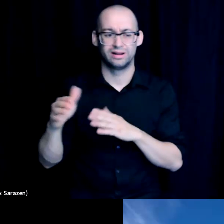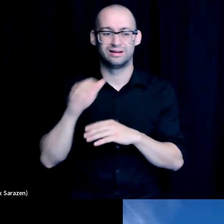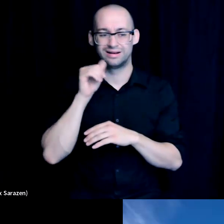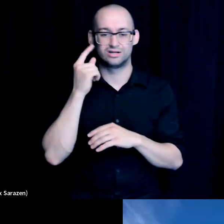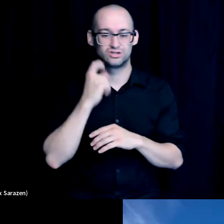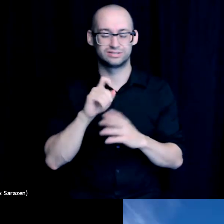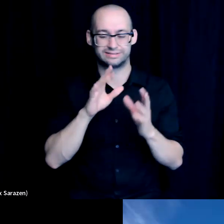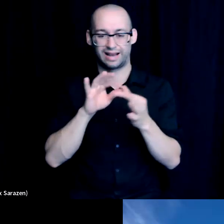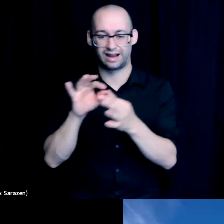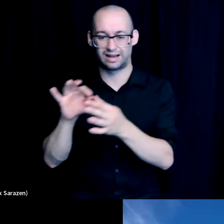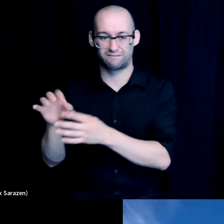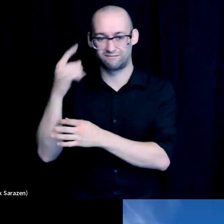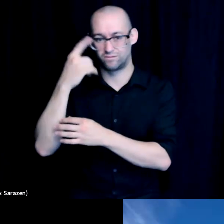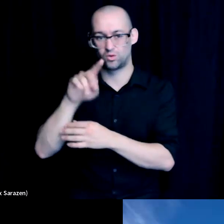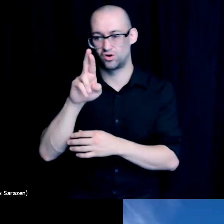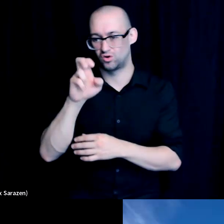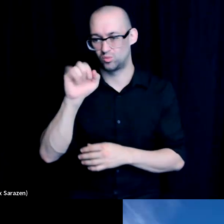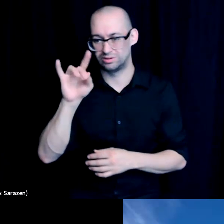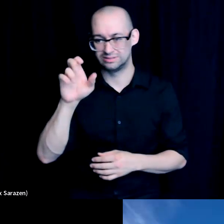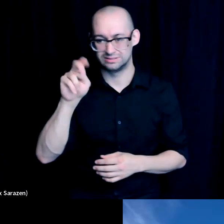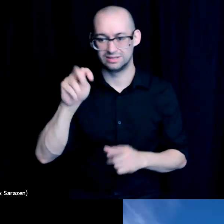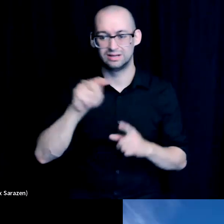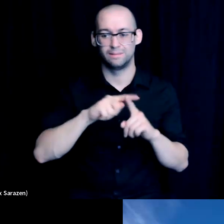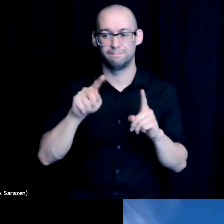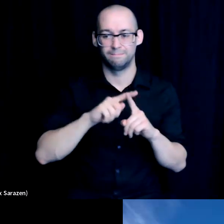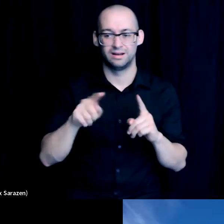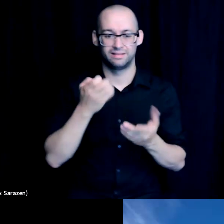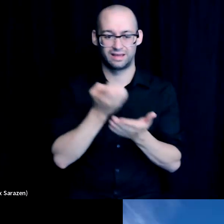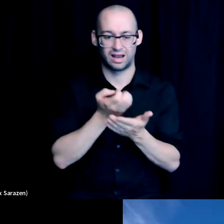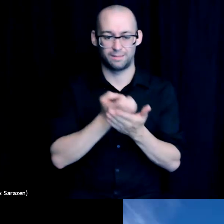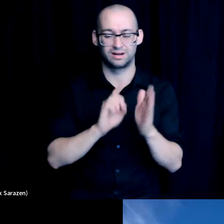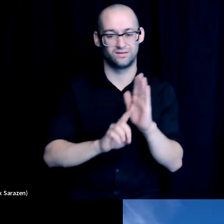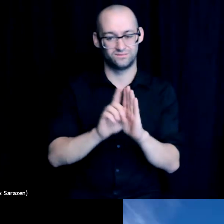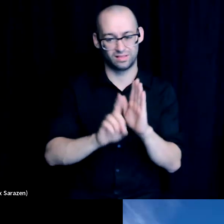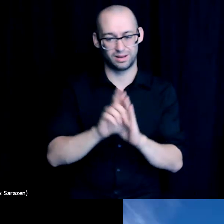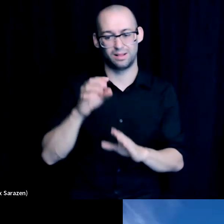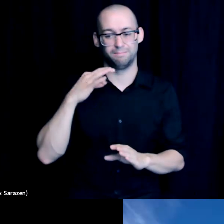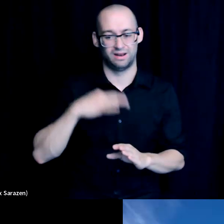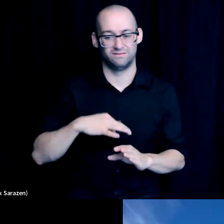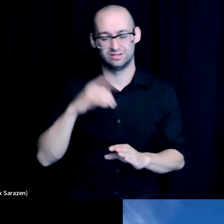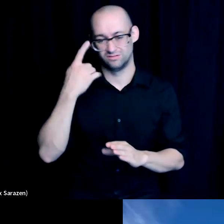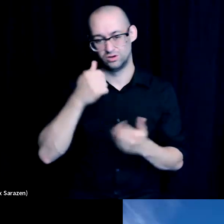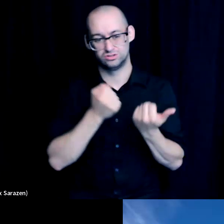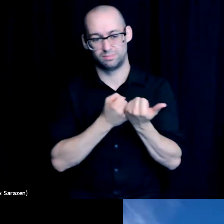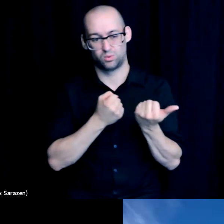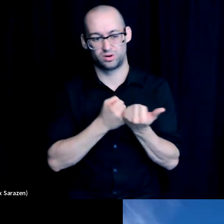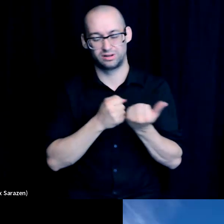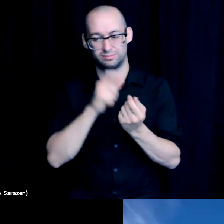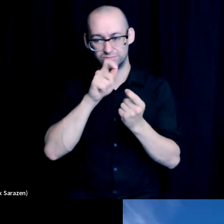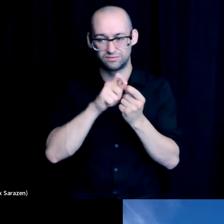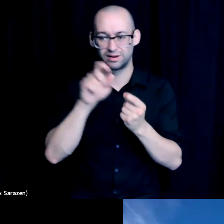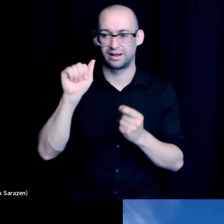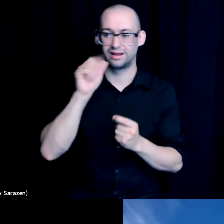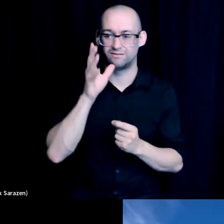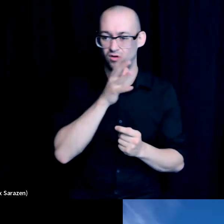for the residents, but really the economic development benefits of supporting precision